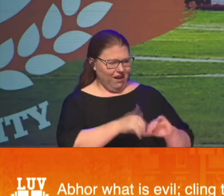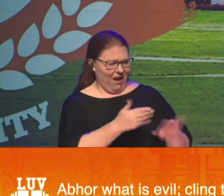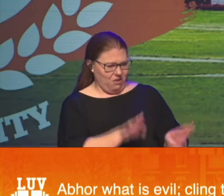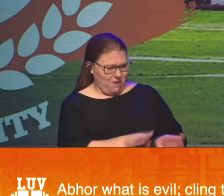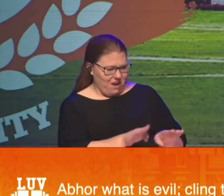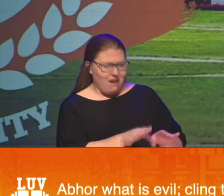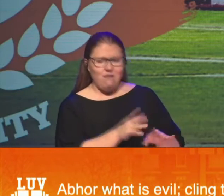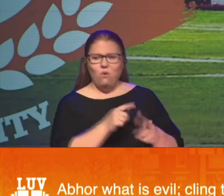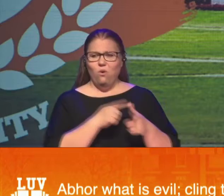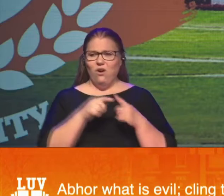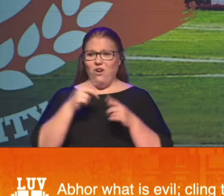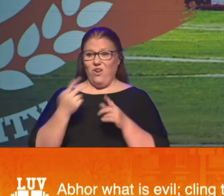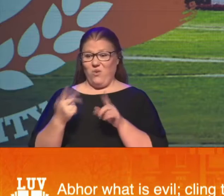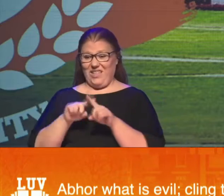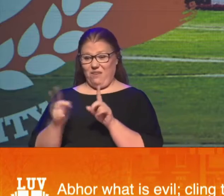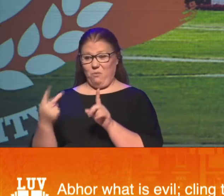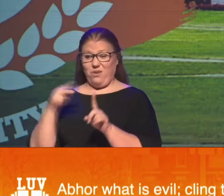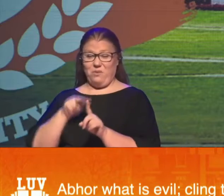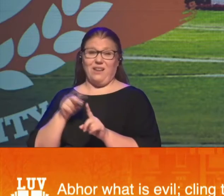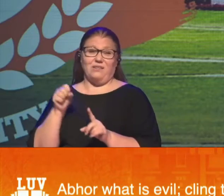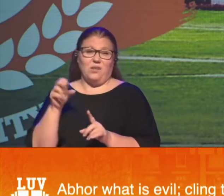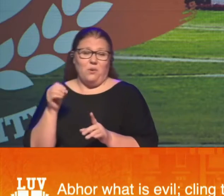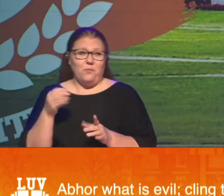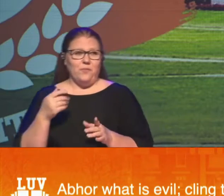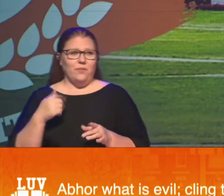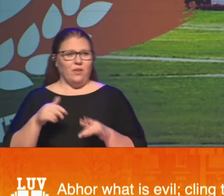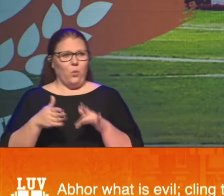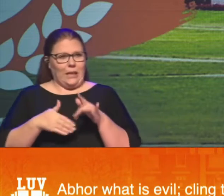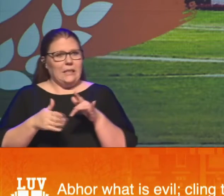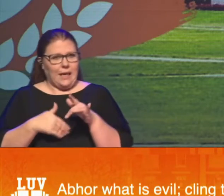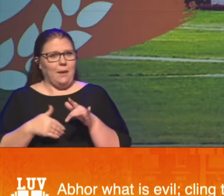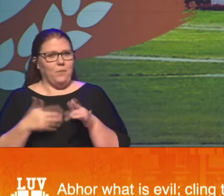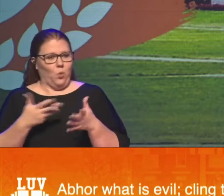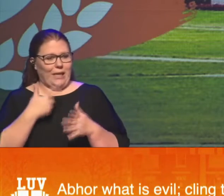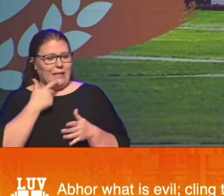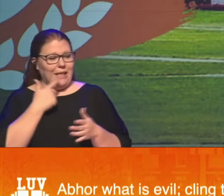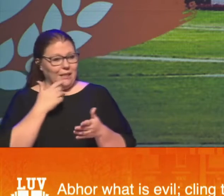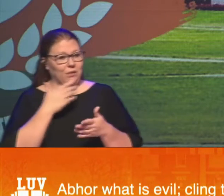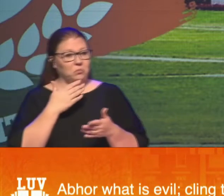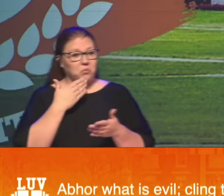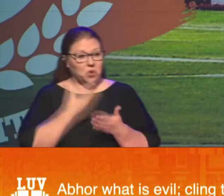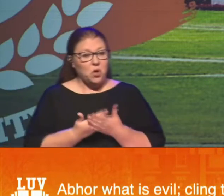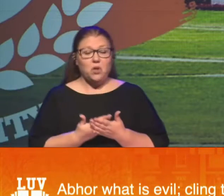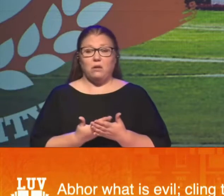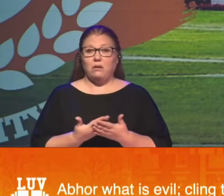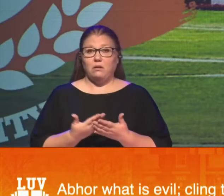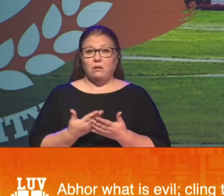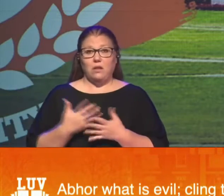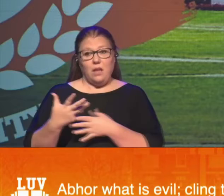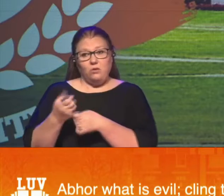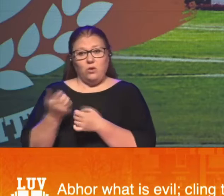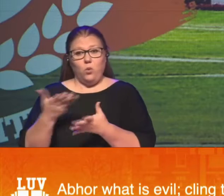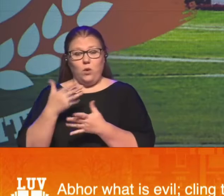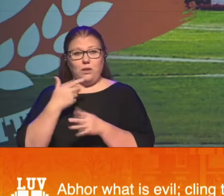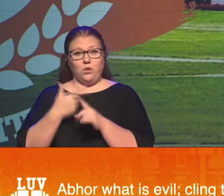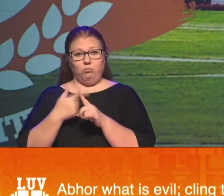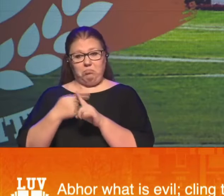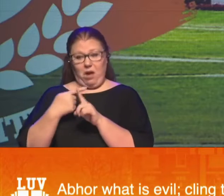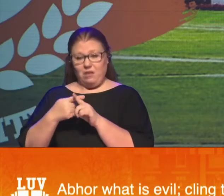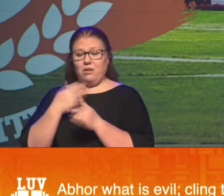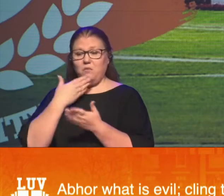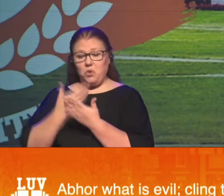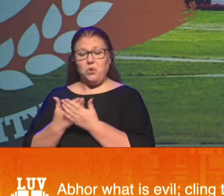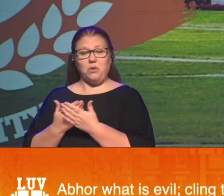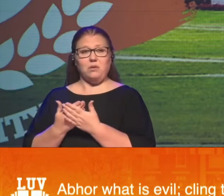Or are we going to see it in a different way? And so I would say, well, let's just skip over to what he says is good. Cling to what's good. I always like going to the positive. Cling to what is